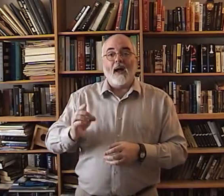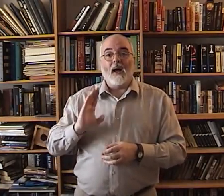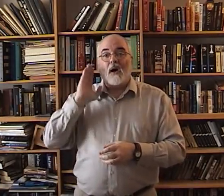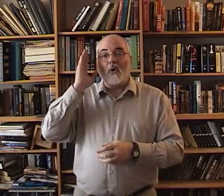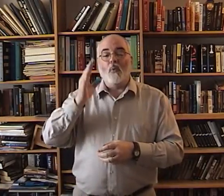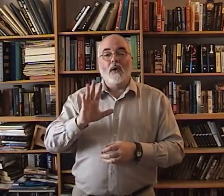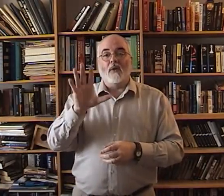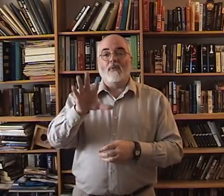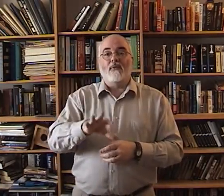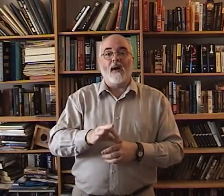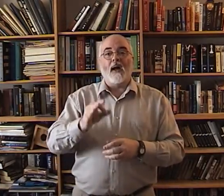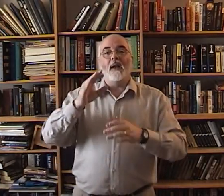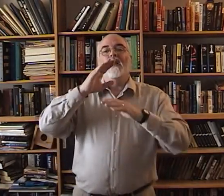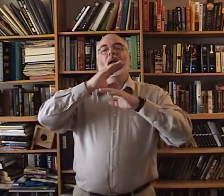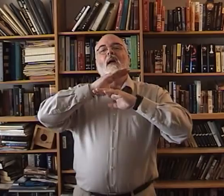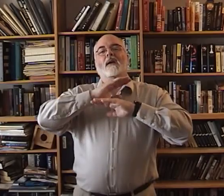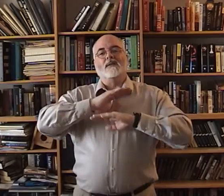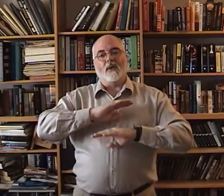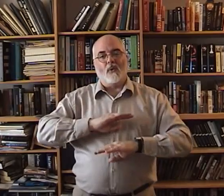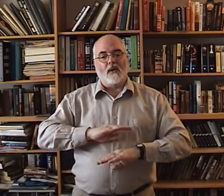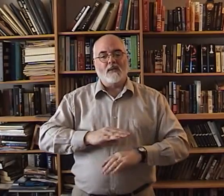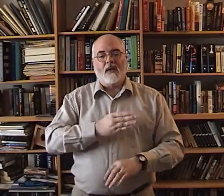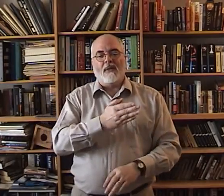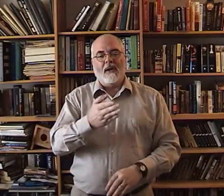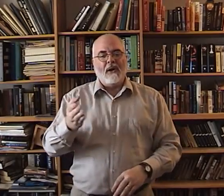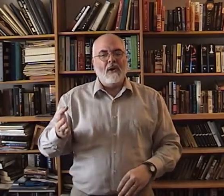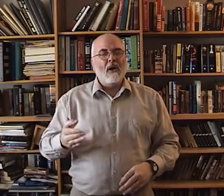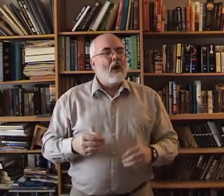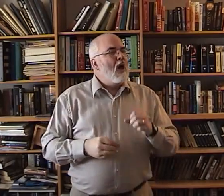Thou will find a solace there.